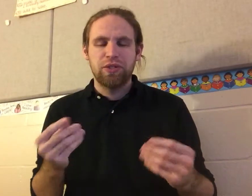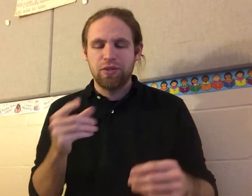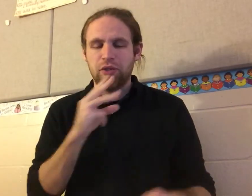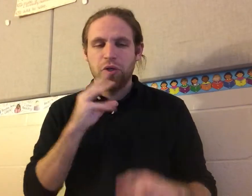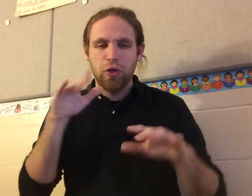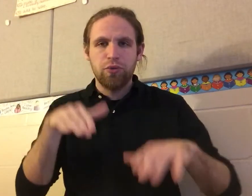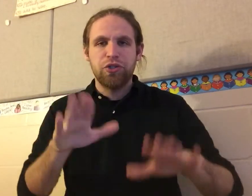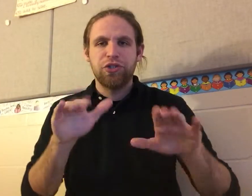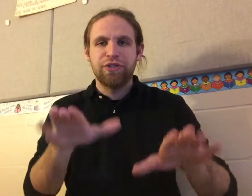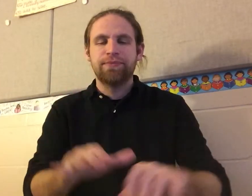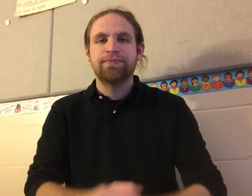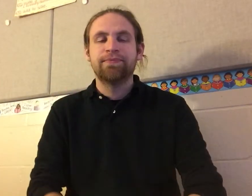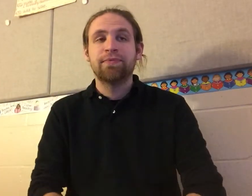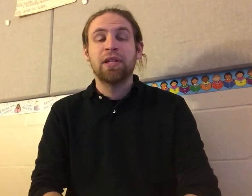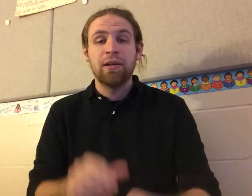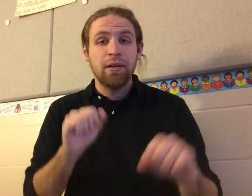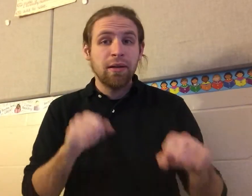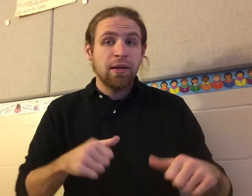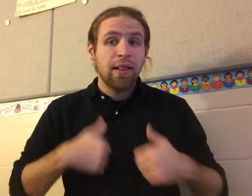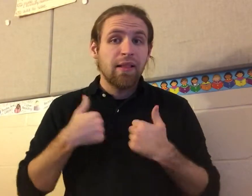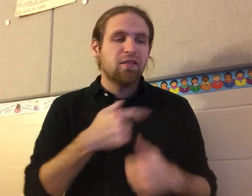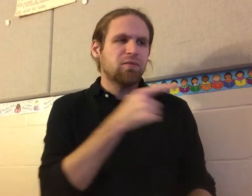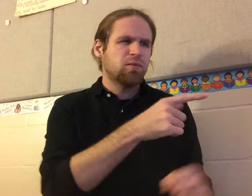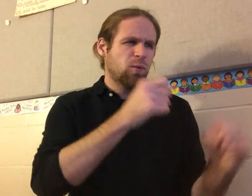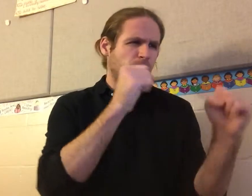live in some very cold or very hot areas of the earth.